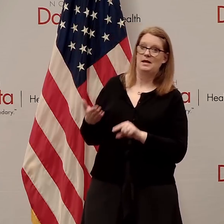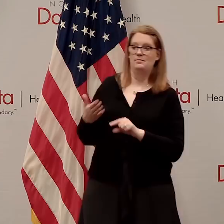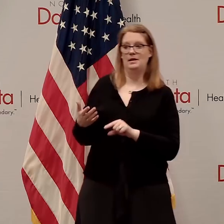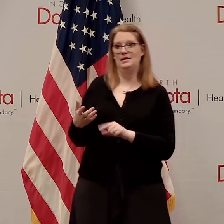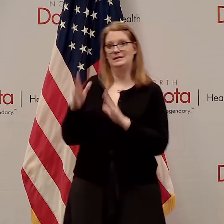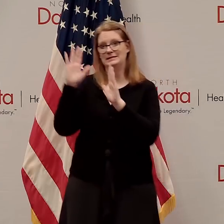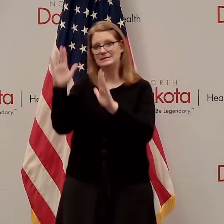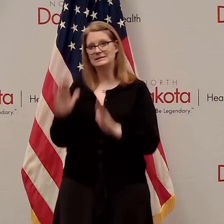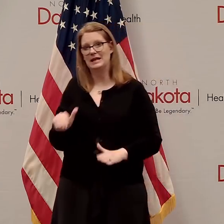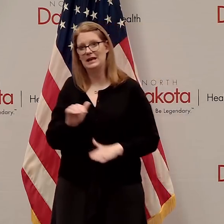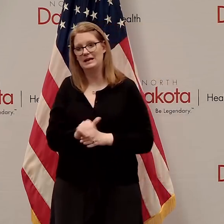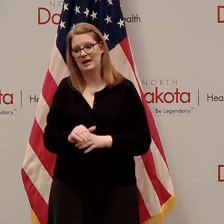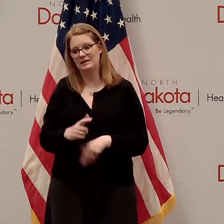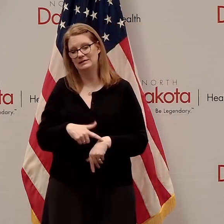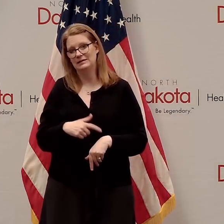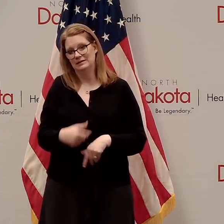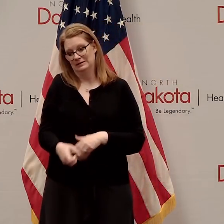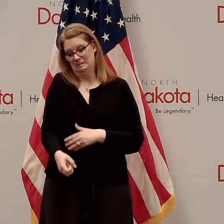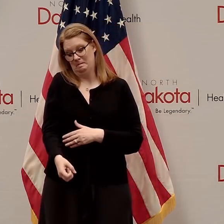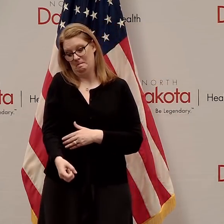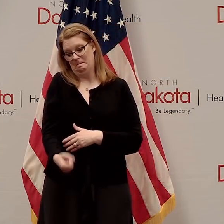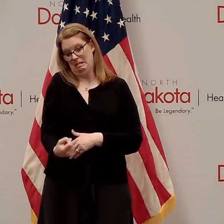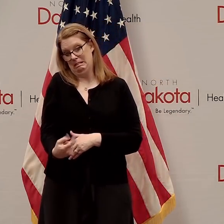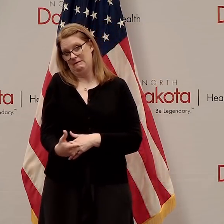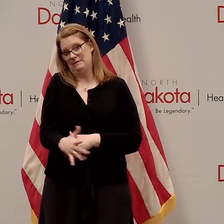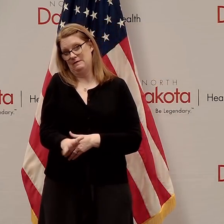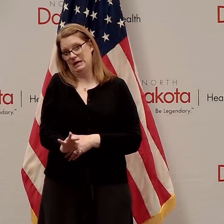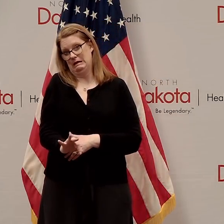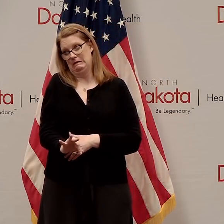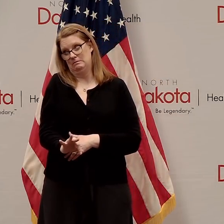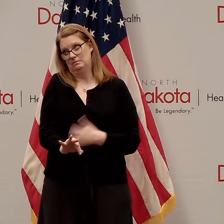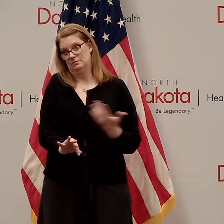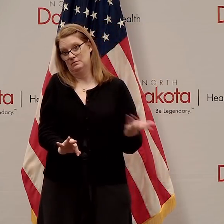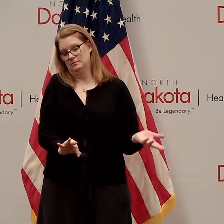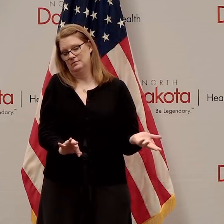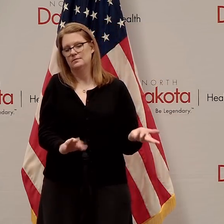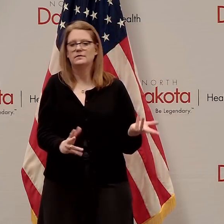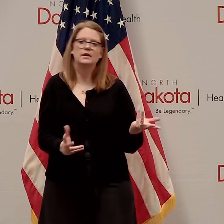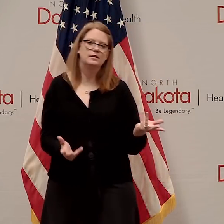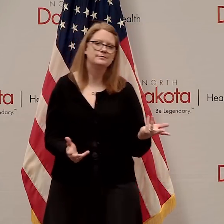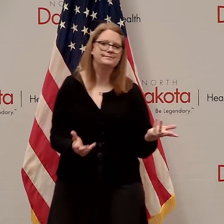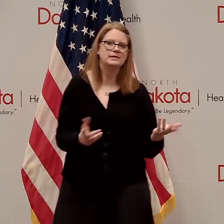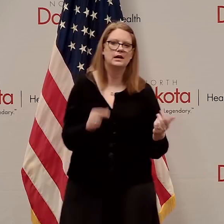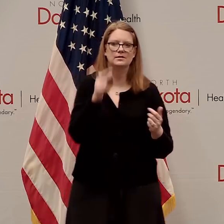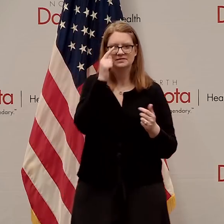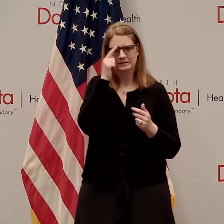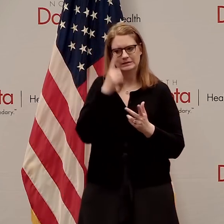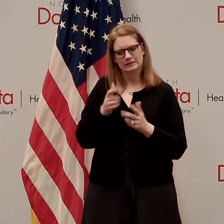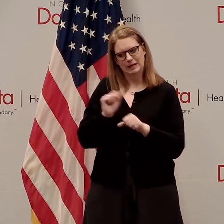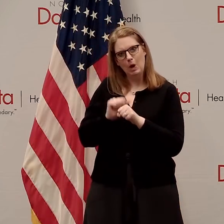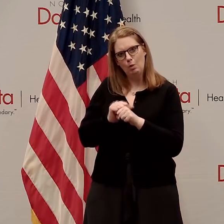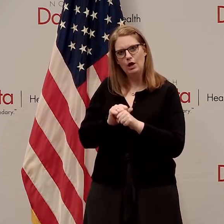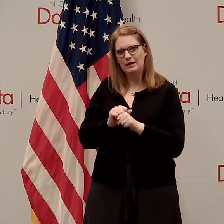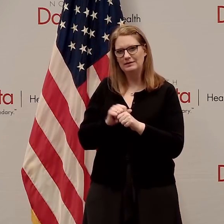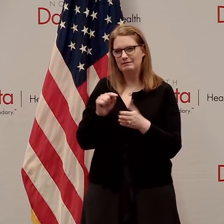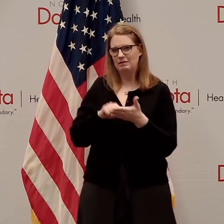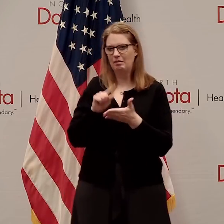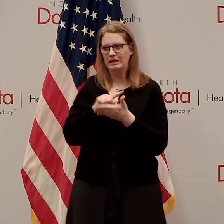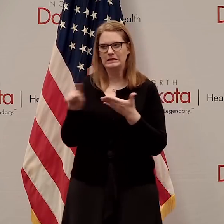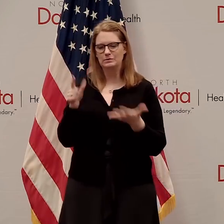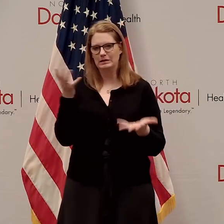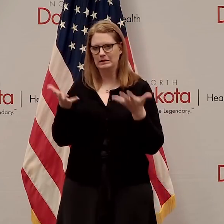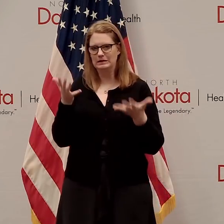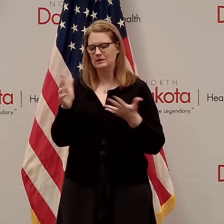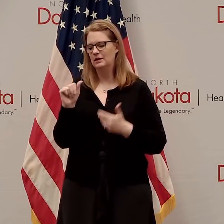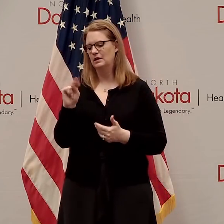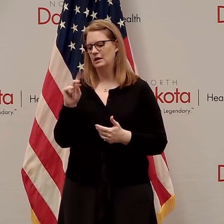11:59 on Sunday night, apparently is Sunday. Some people think is part of the next week, but so anyway, it'll be coming this week on that Android release,